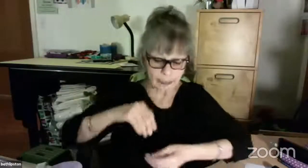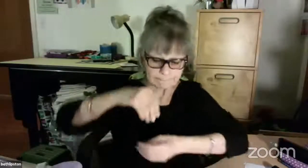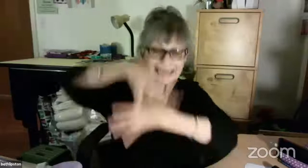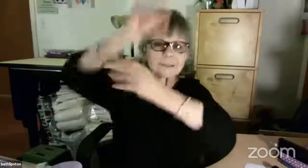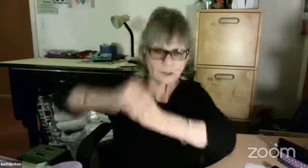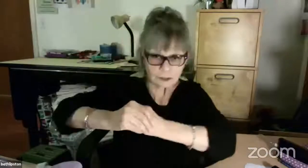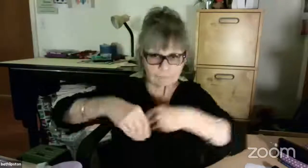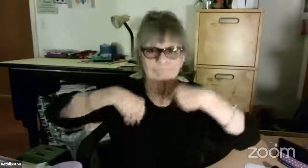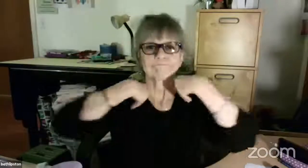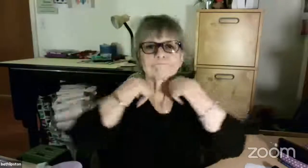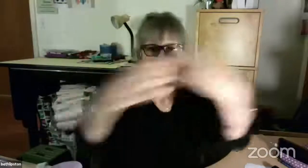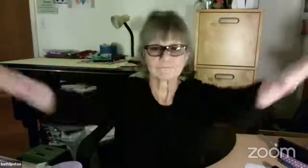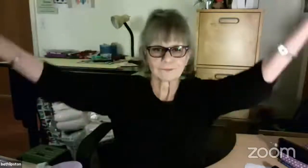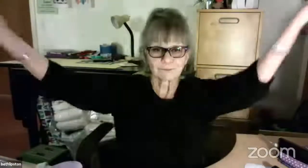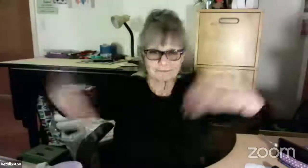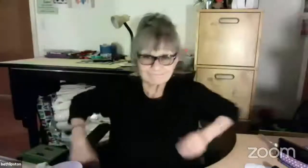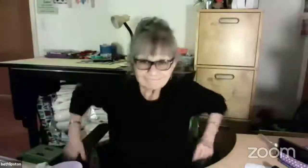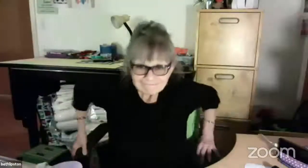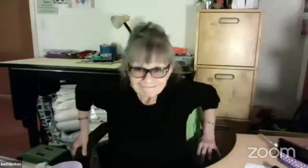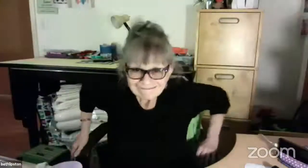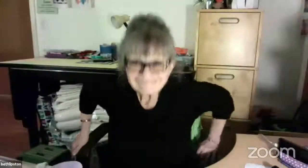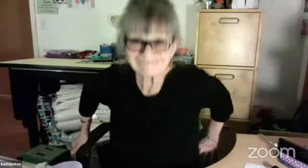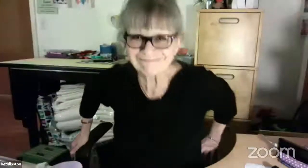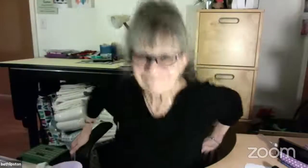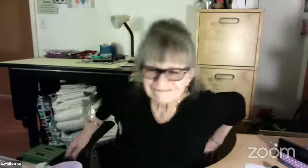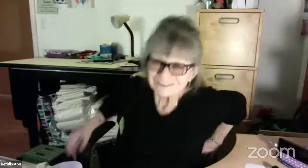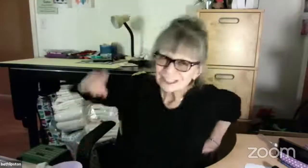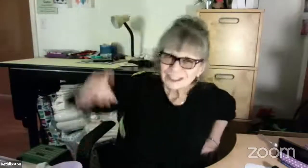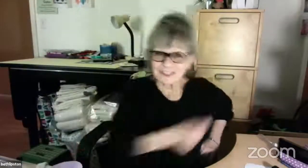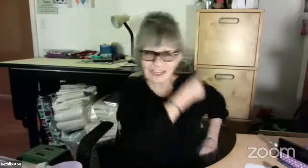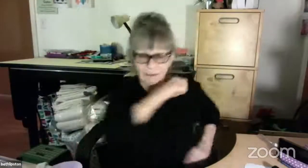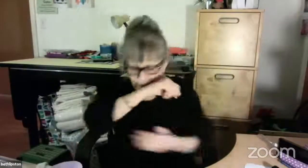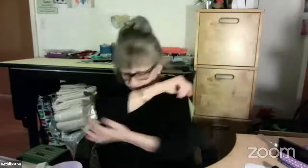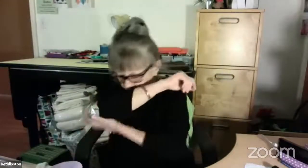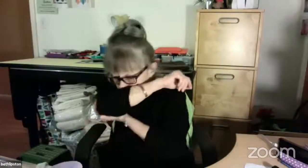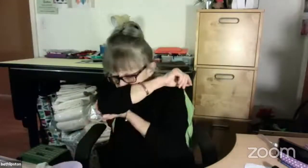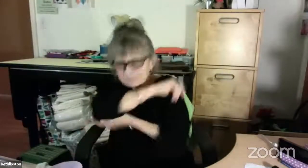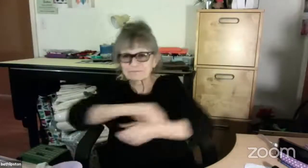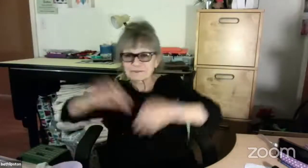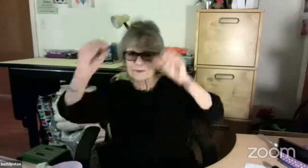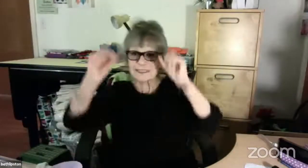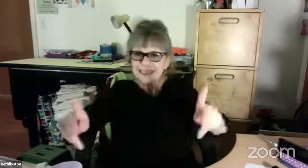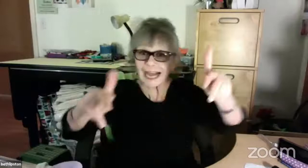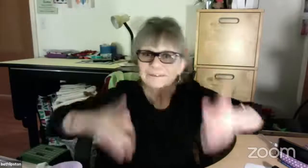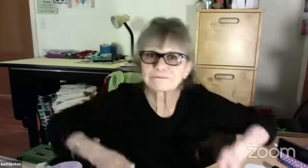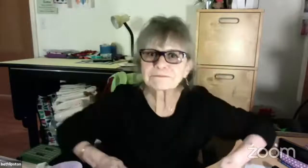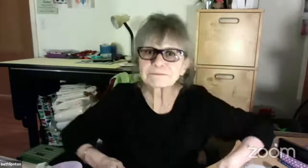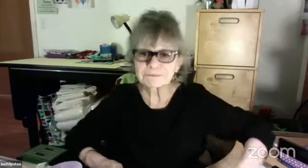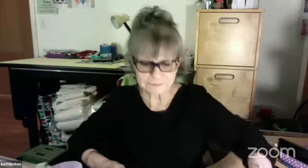Yes, Susan, I will take a picture and send it to you after I paint it, of course. Please do.